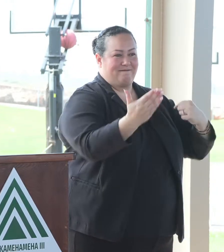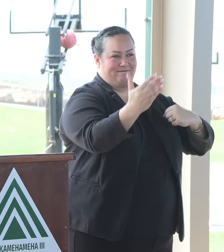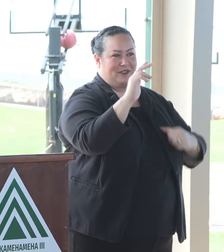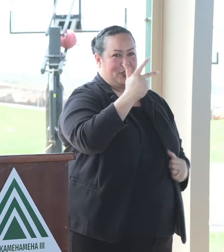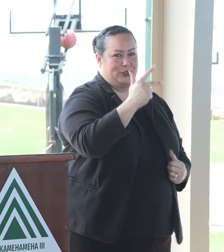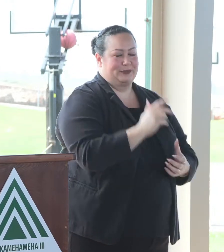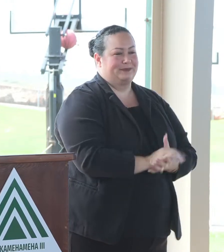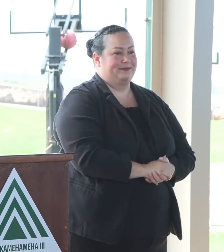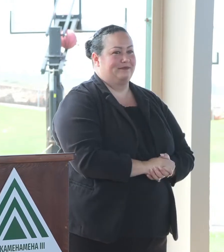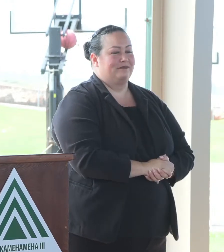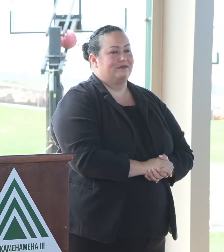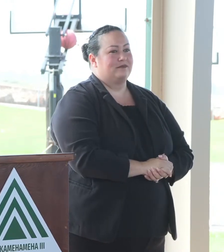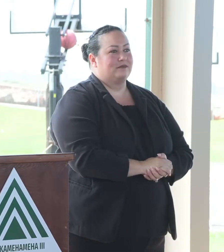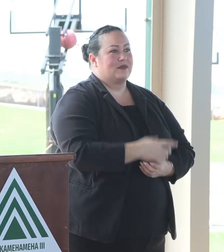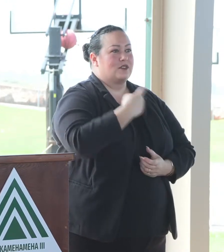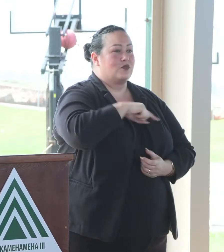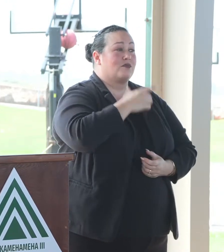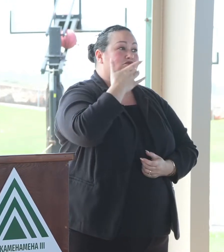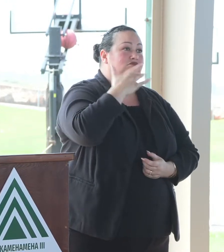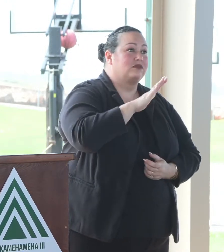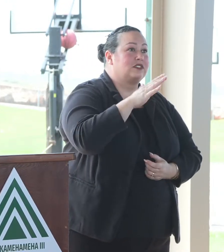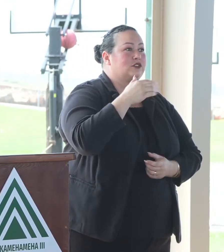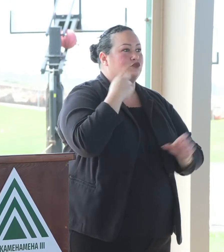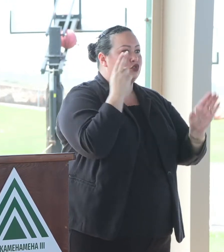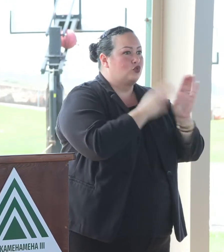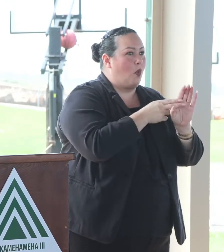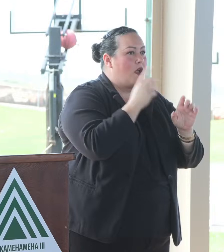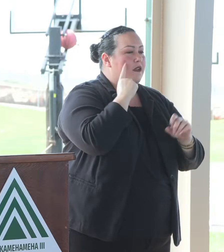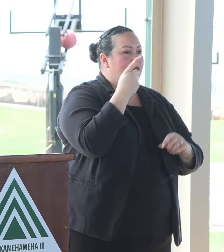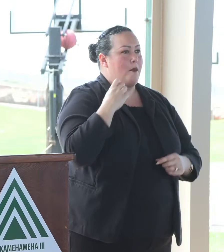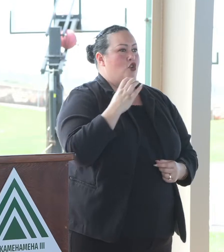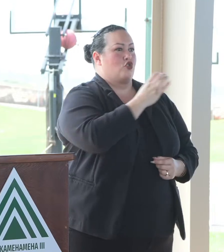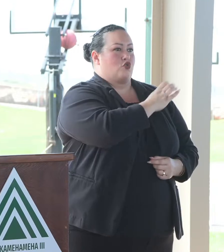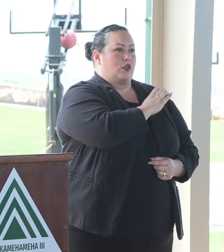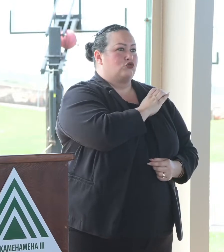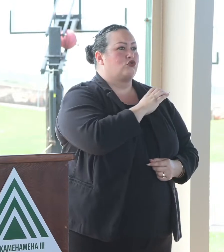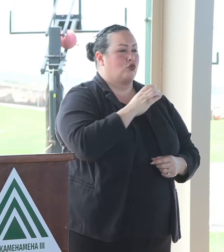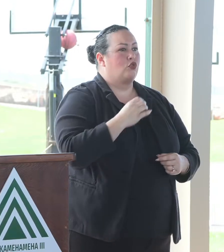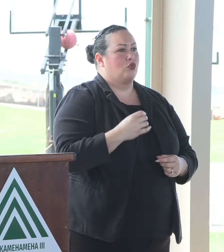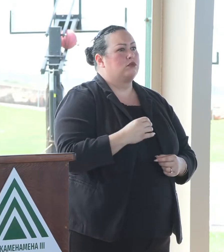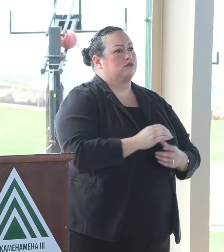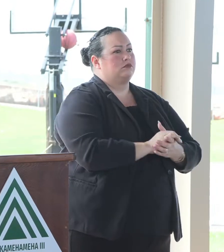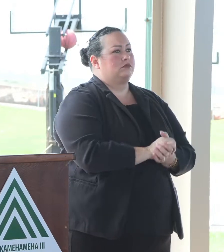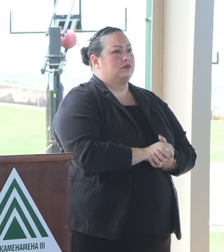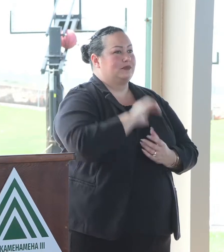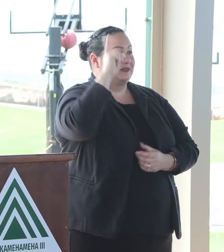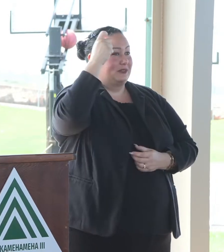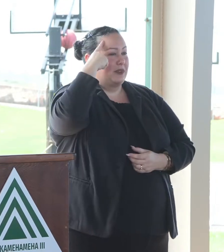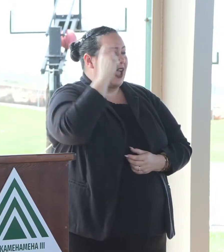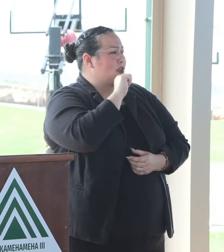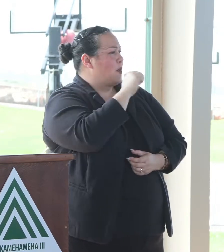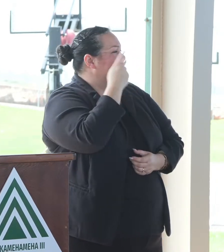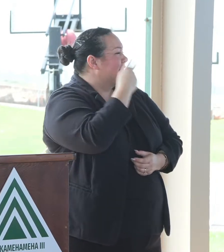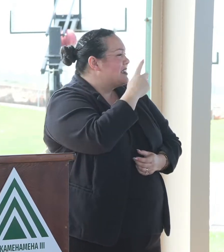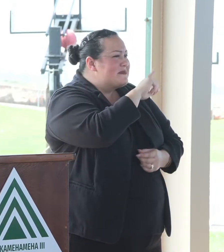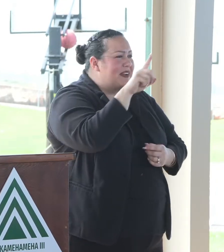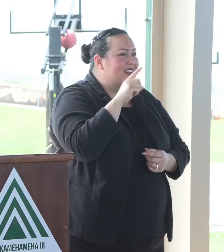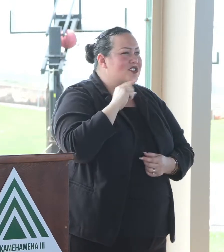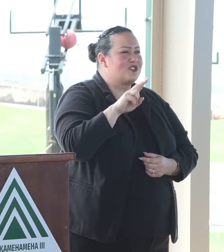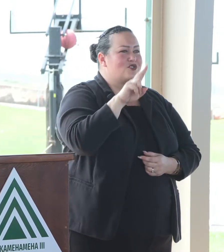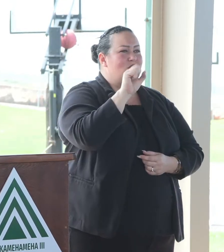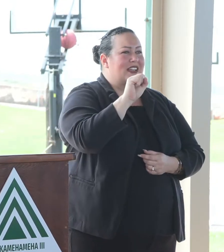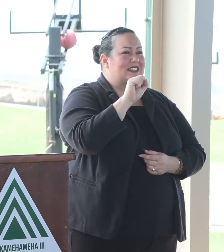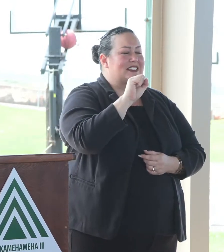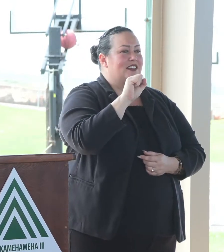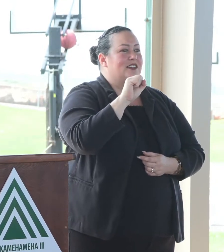We're also very fortunate to have joining us from our congressional delegation, I don't see him, but United States